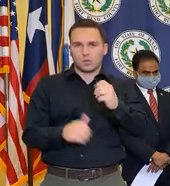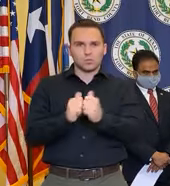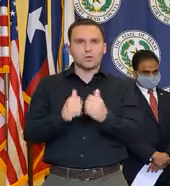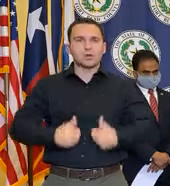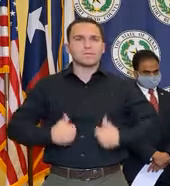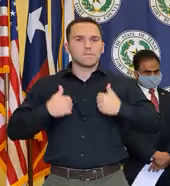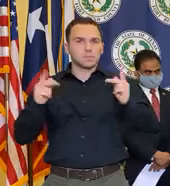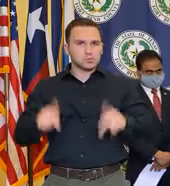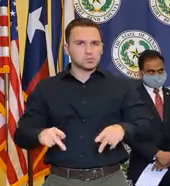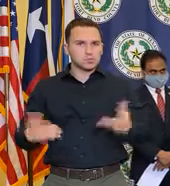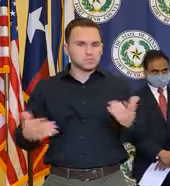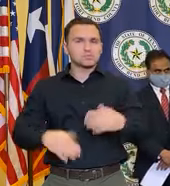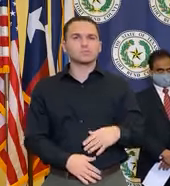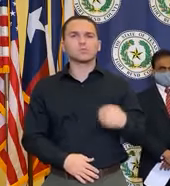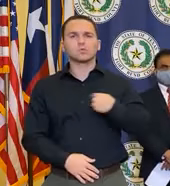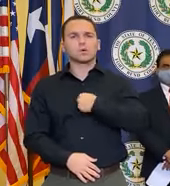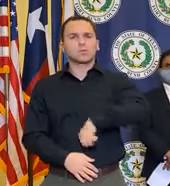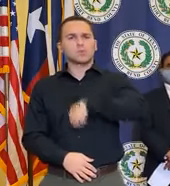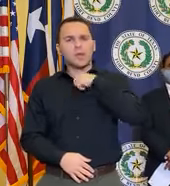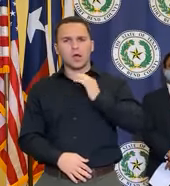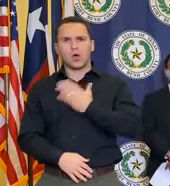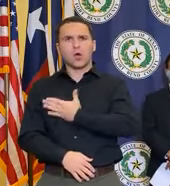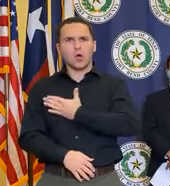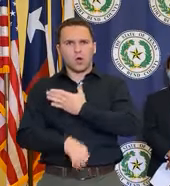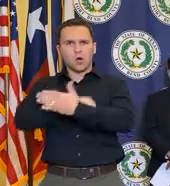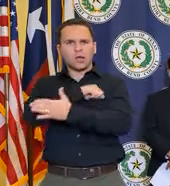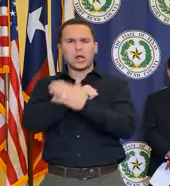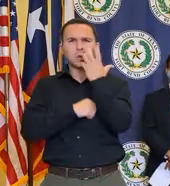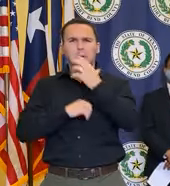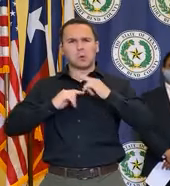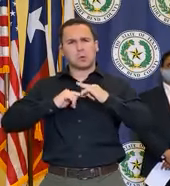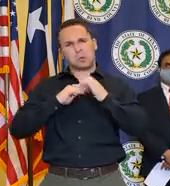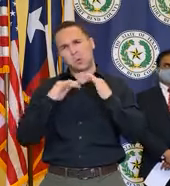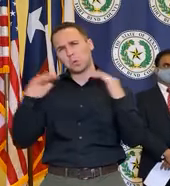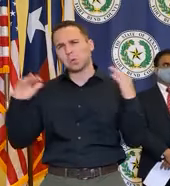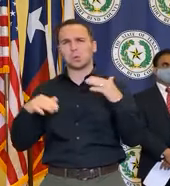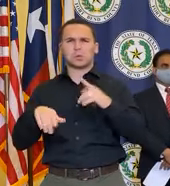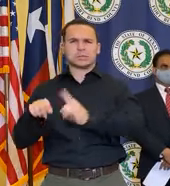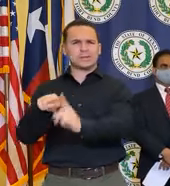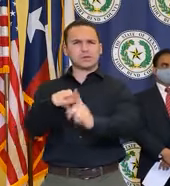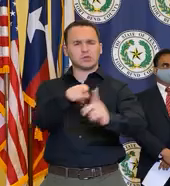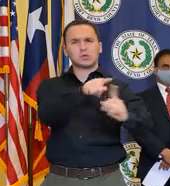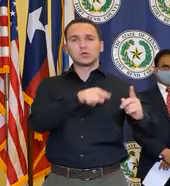diverse counties in the nation. And as a result of that, the app can be translated in over